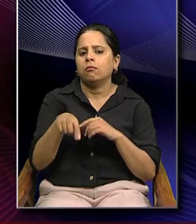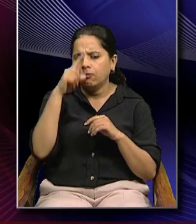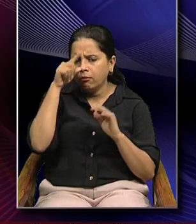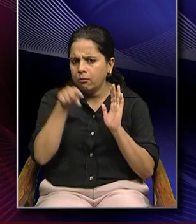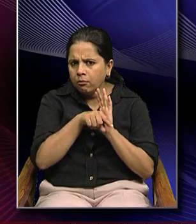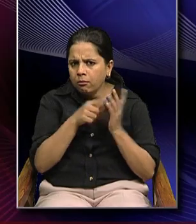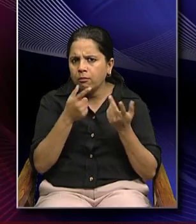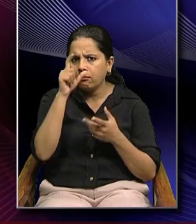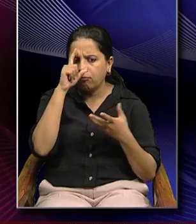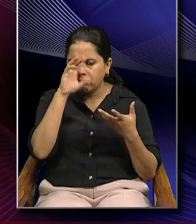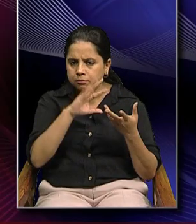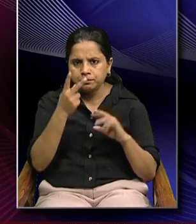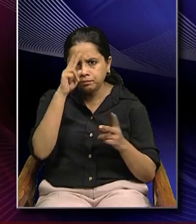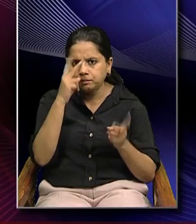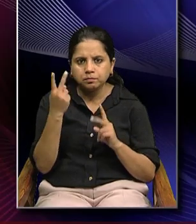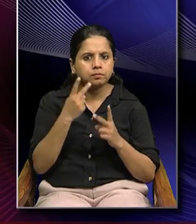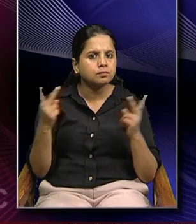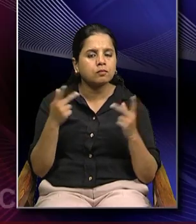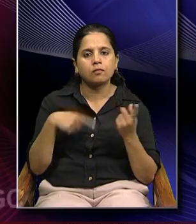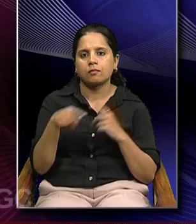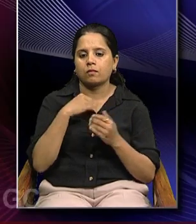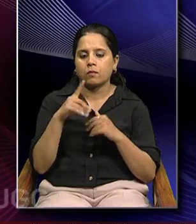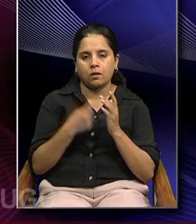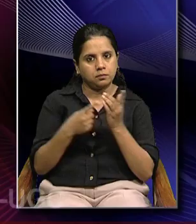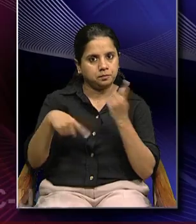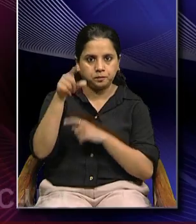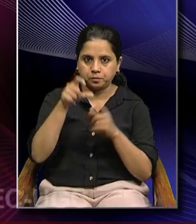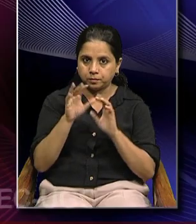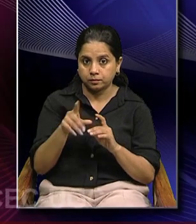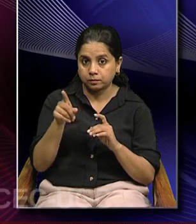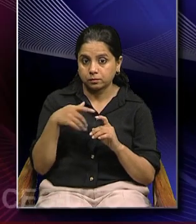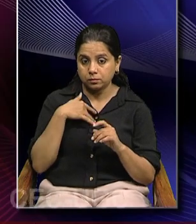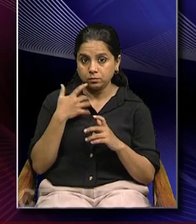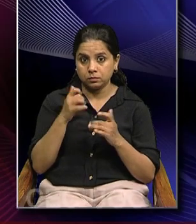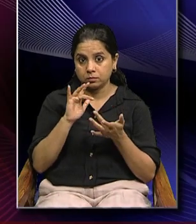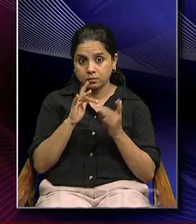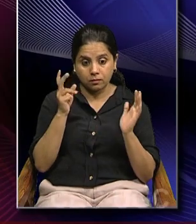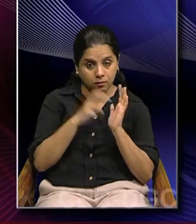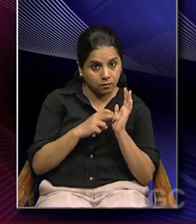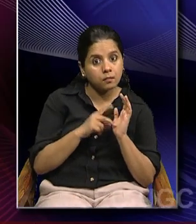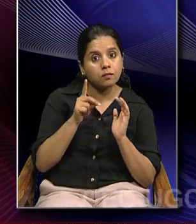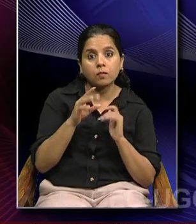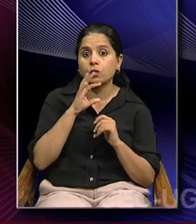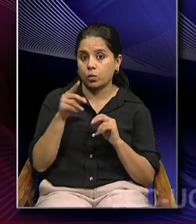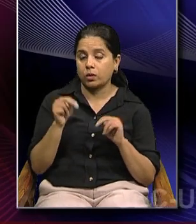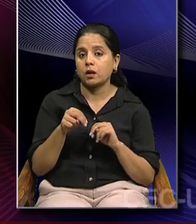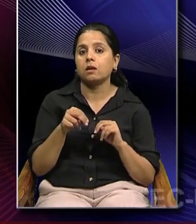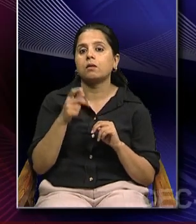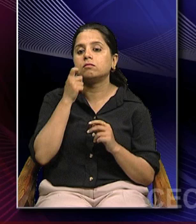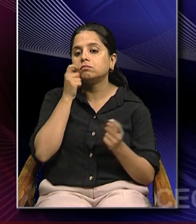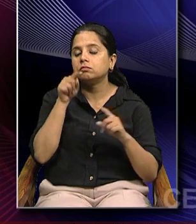is what? We are having customers who are not only willing to go online, but they do need offline